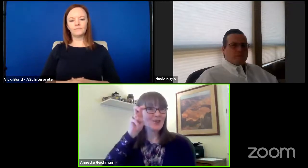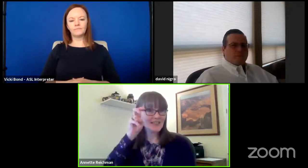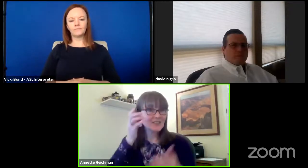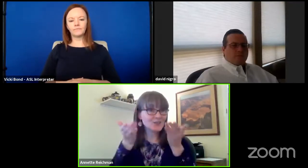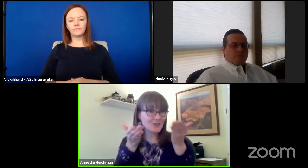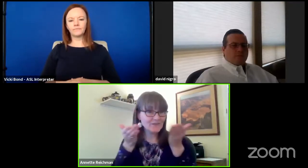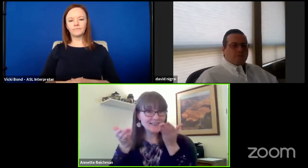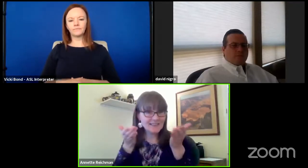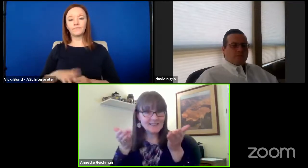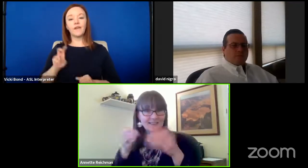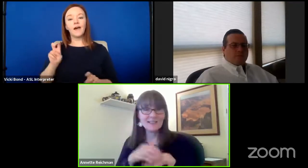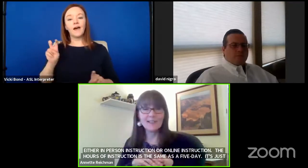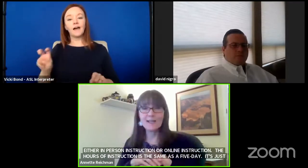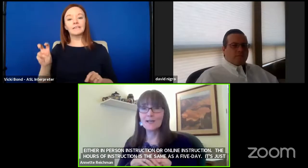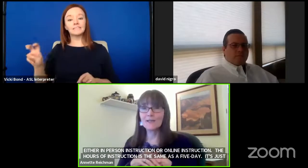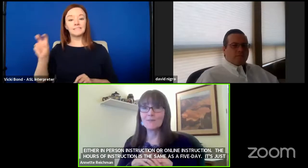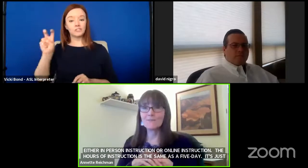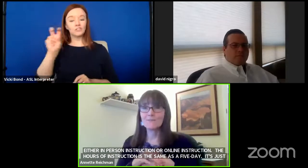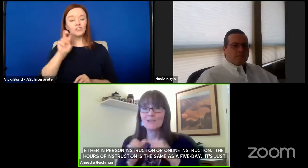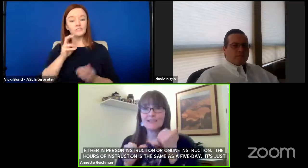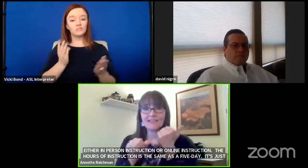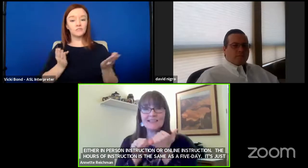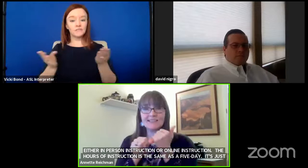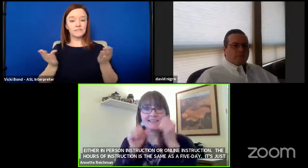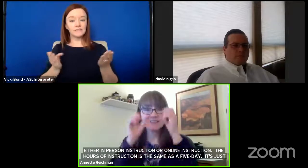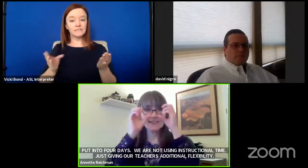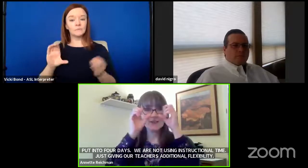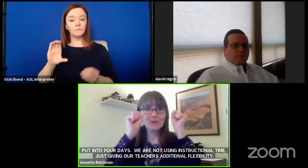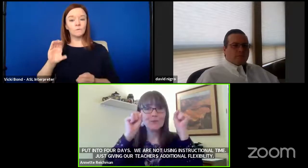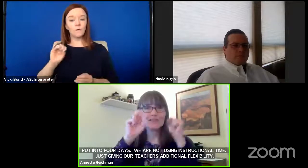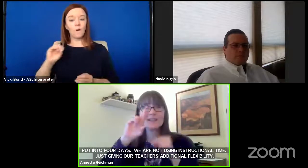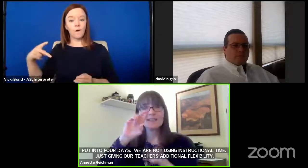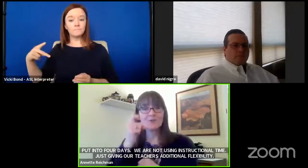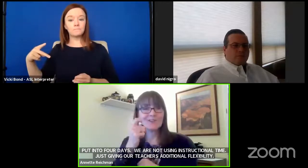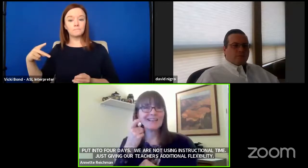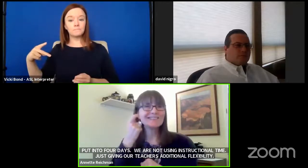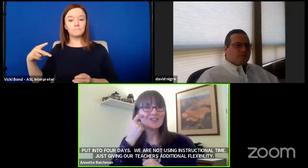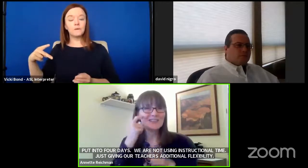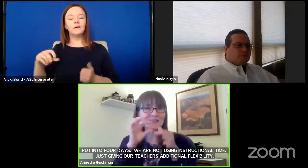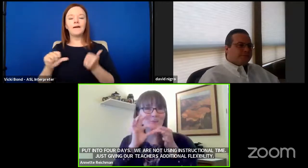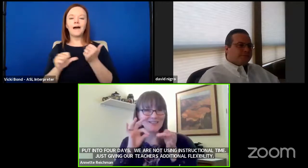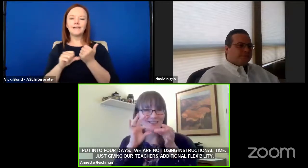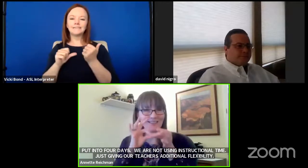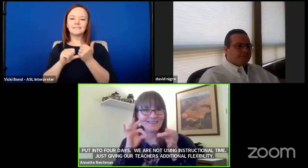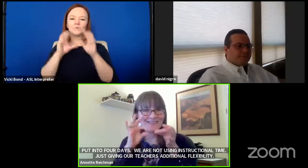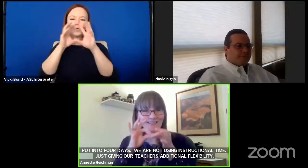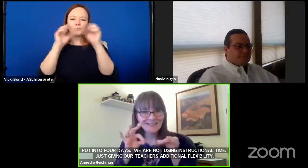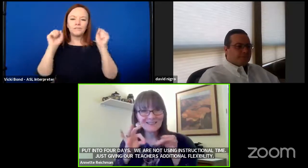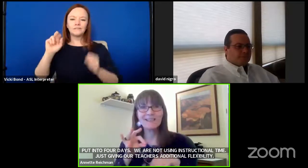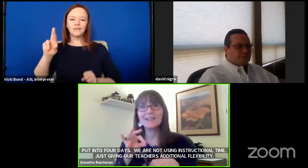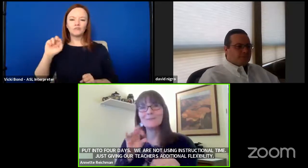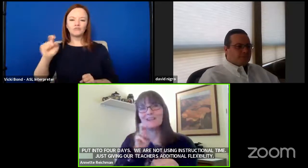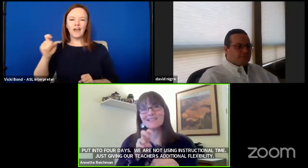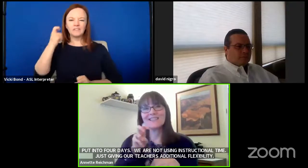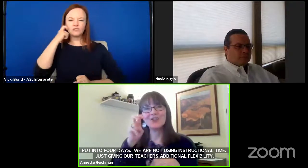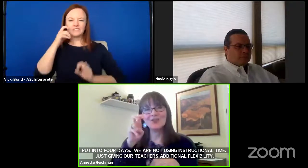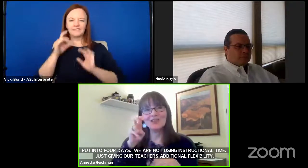ASDB itinerant services, the Assistant Superintendent Rex just mentioned